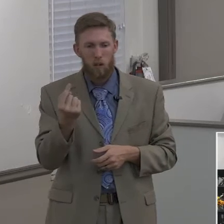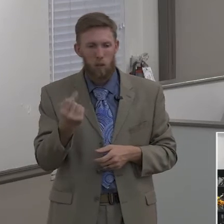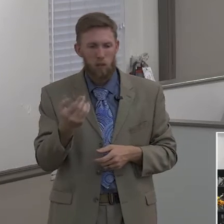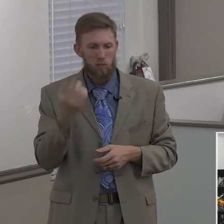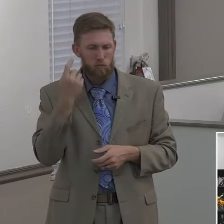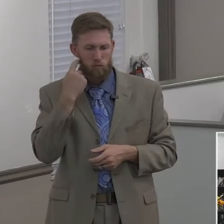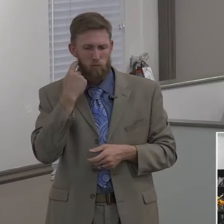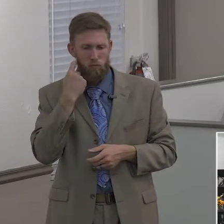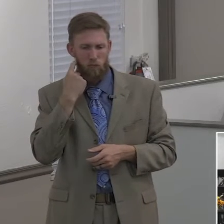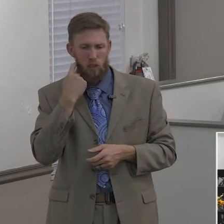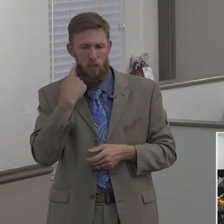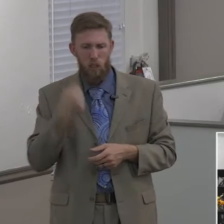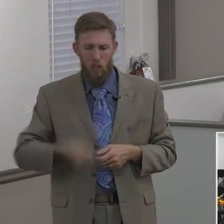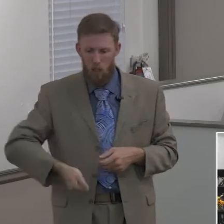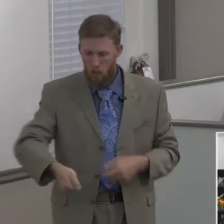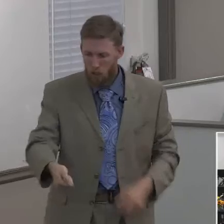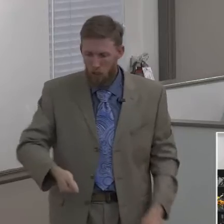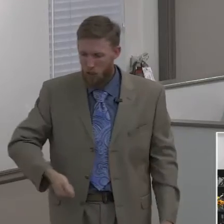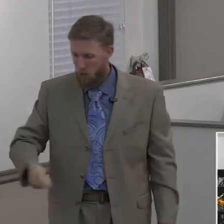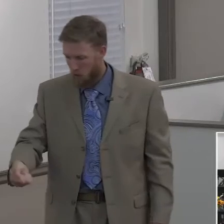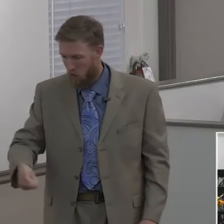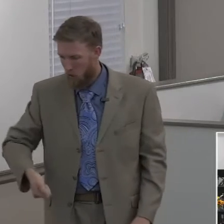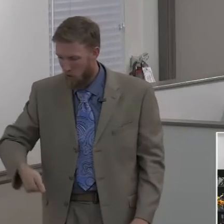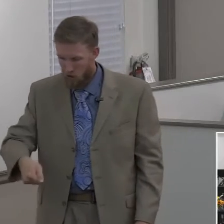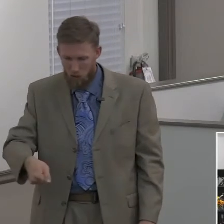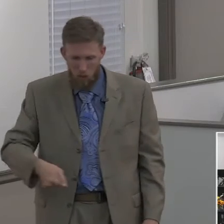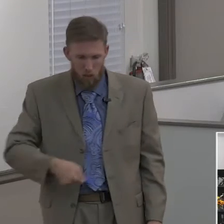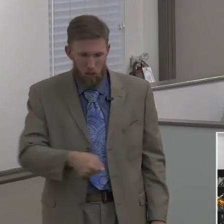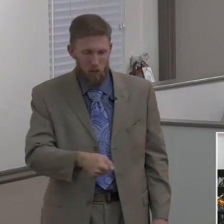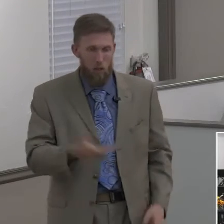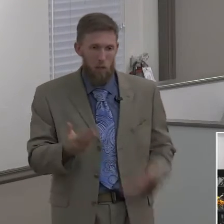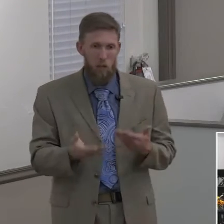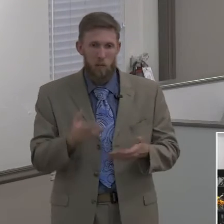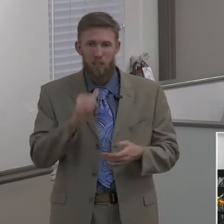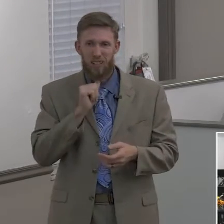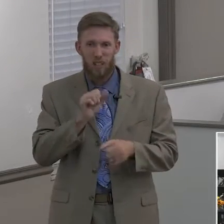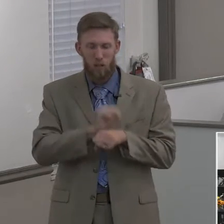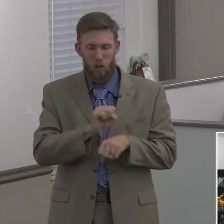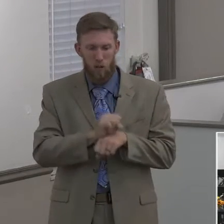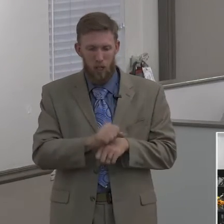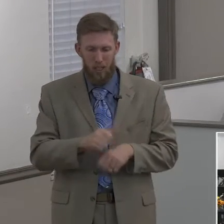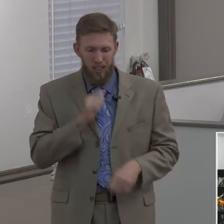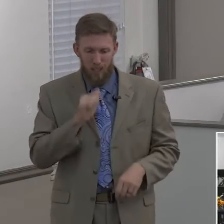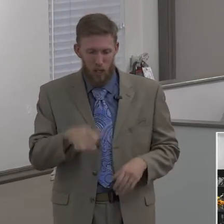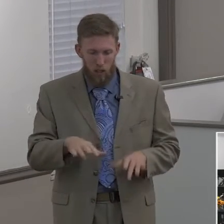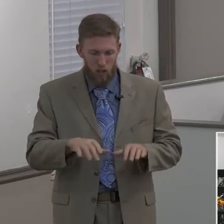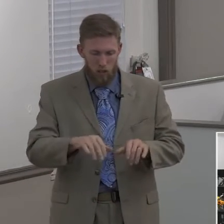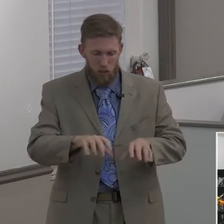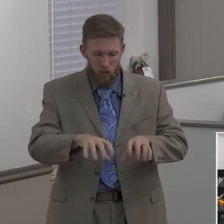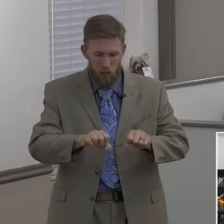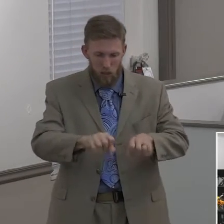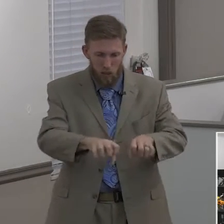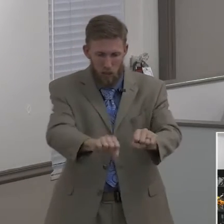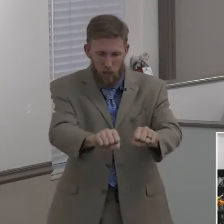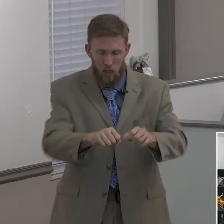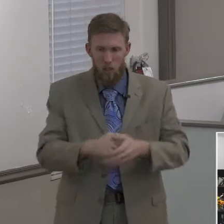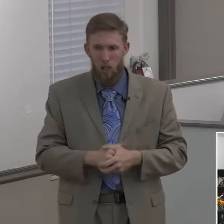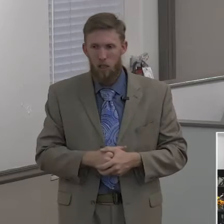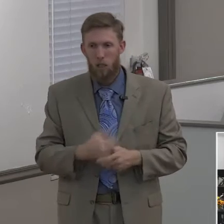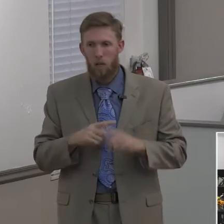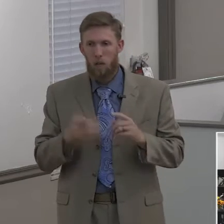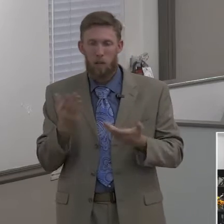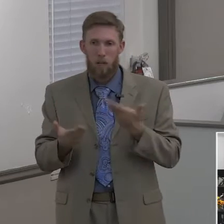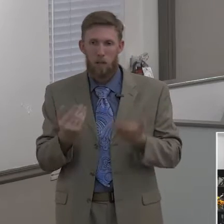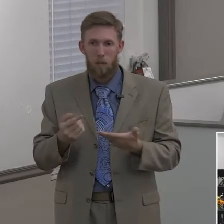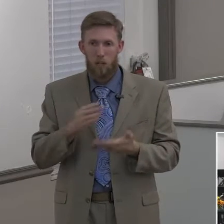here vacuuming, you know, and you can't get nothing up, nothing, the vacuum's not working. And have you ever thought about the fact that you just haven't plugged